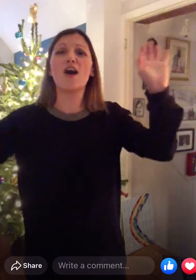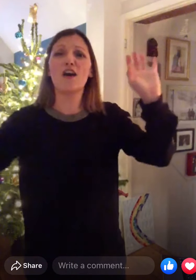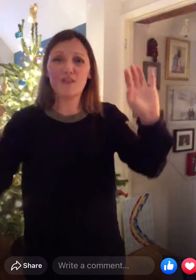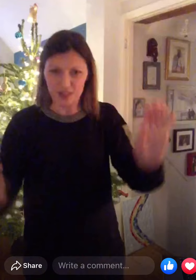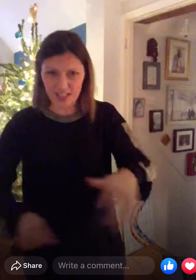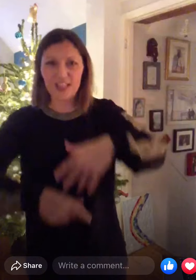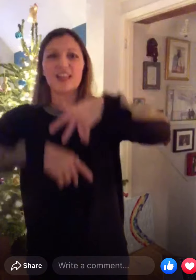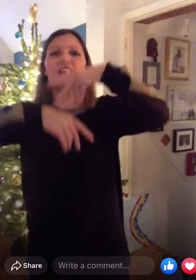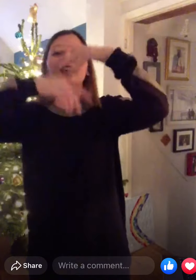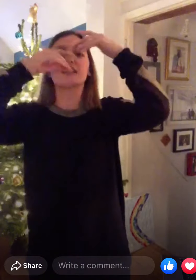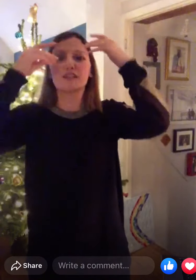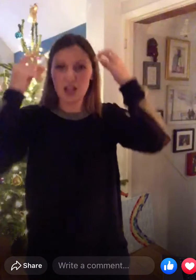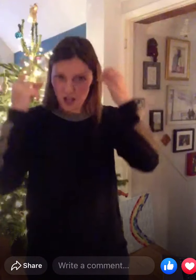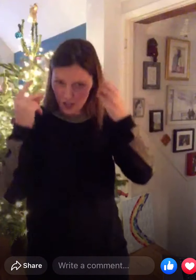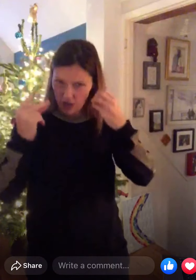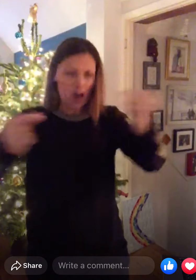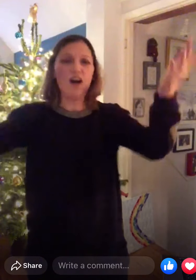his love.